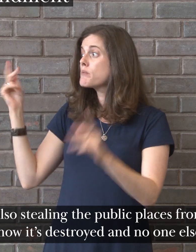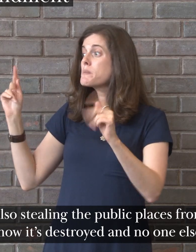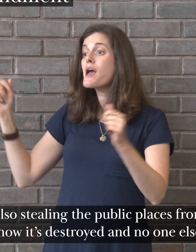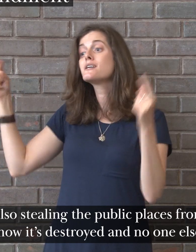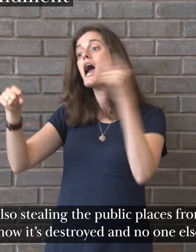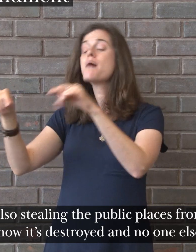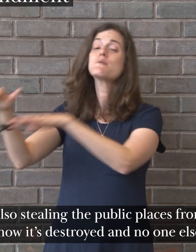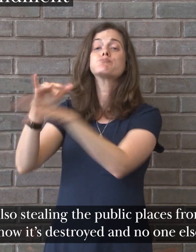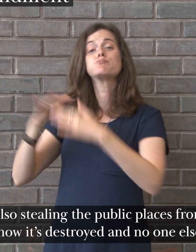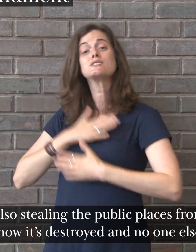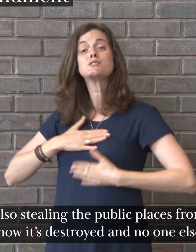else can use them.